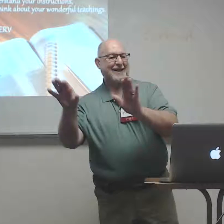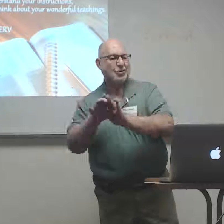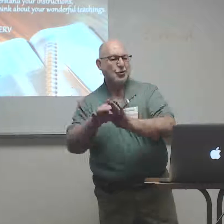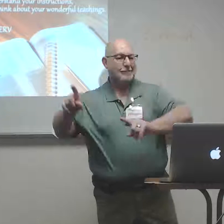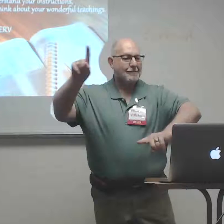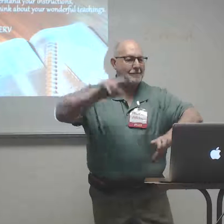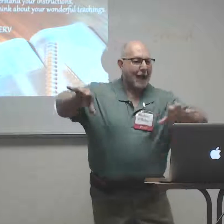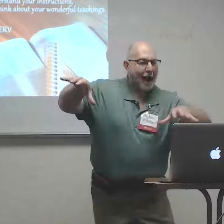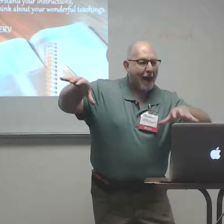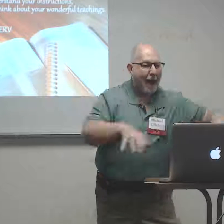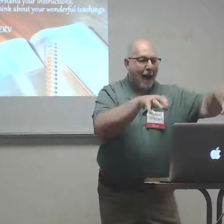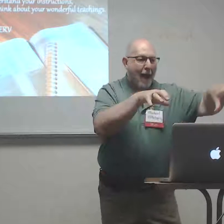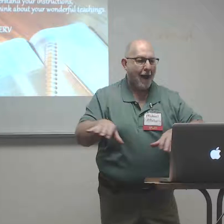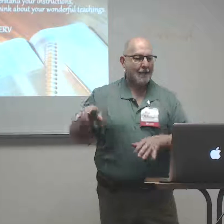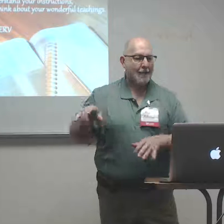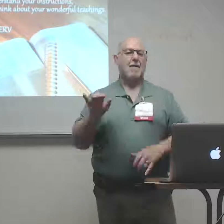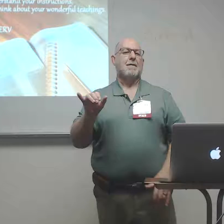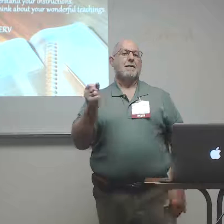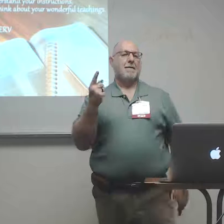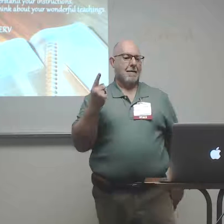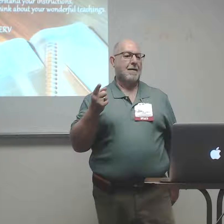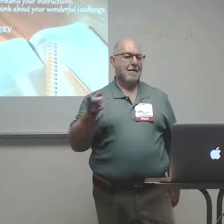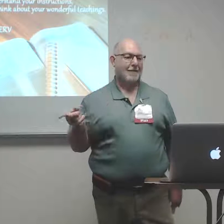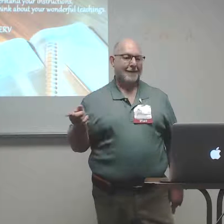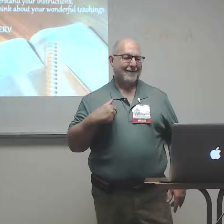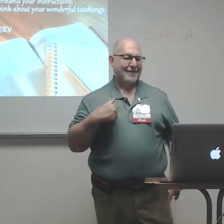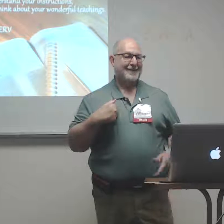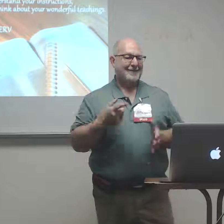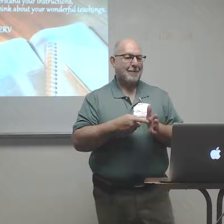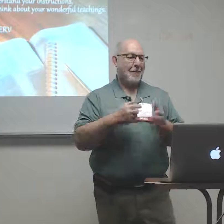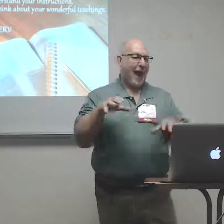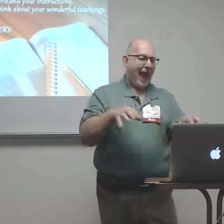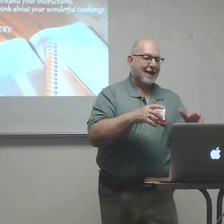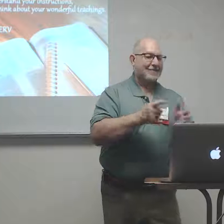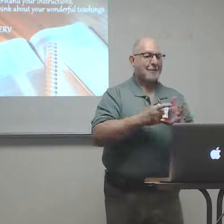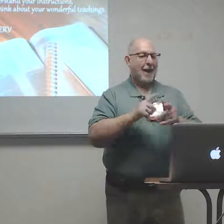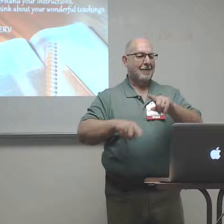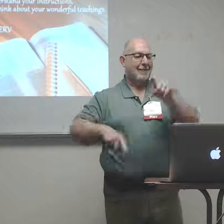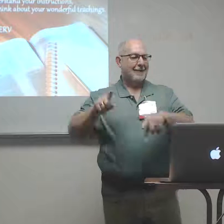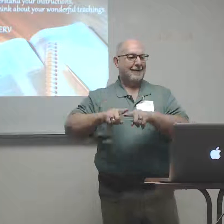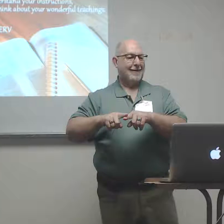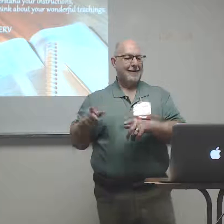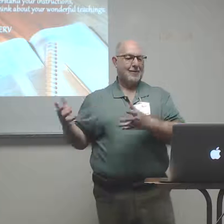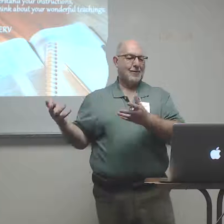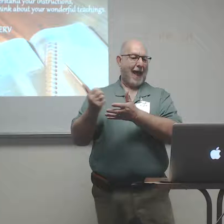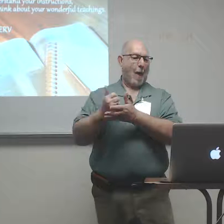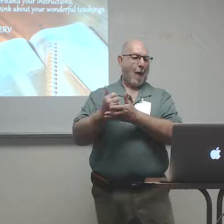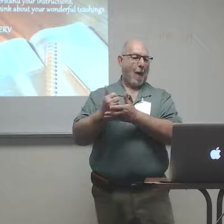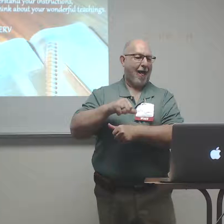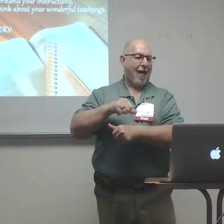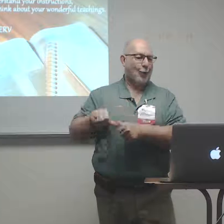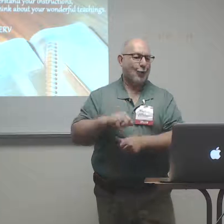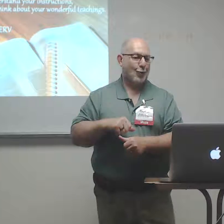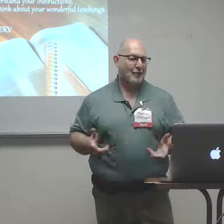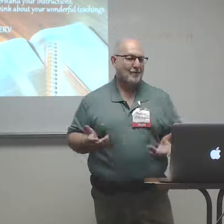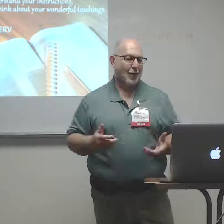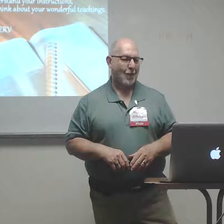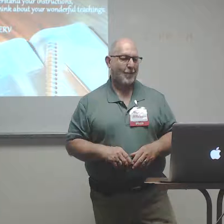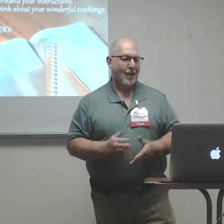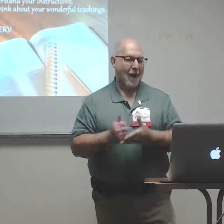picture. A lot of times I use a lot more pictures or visual aids, maybe even act it out. There's just different ways that